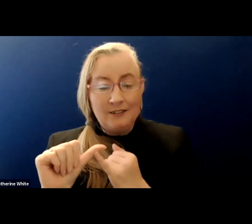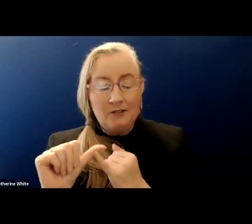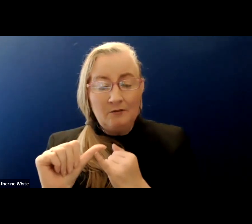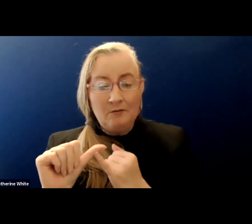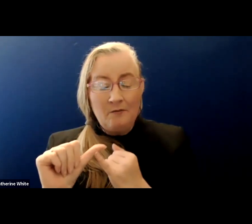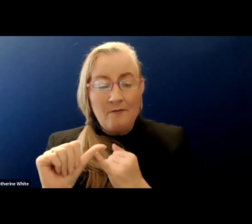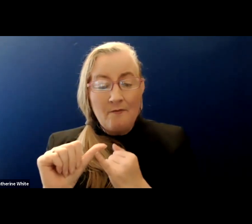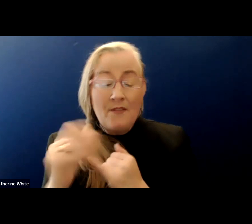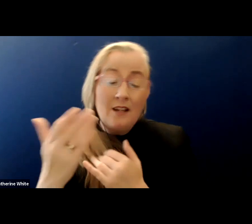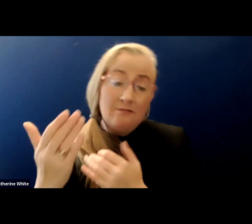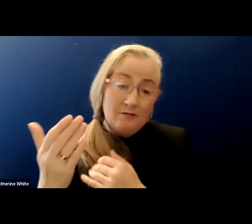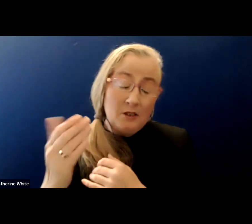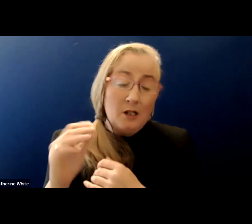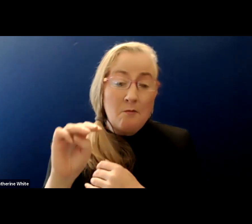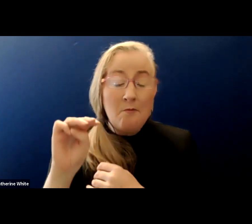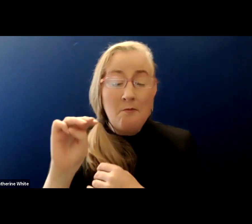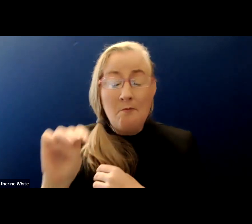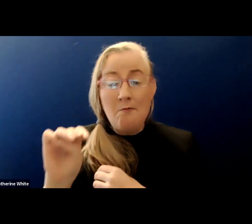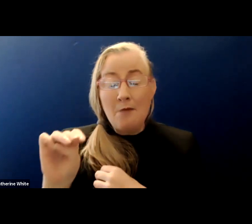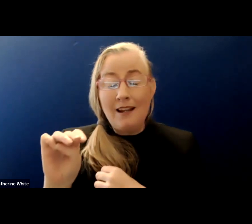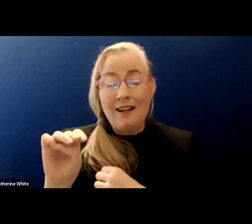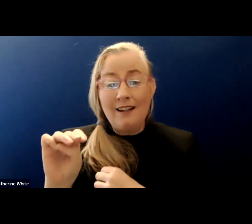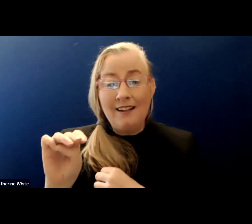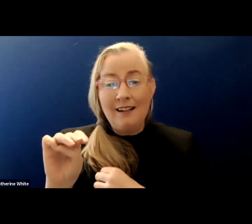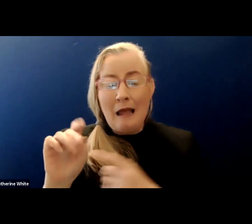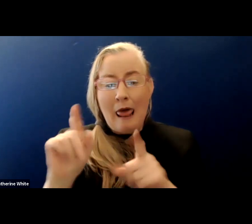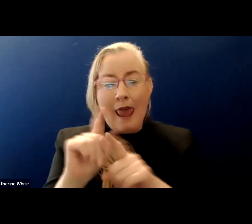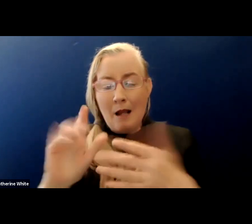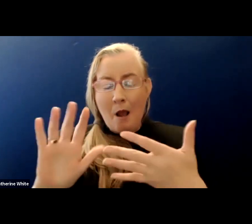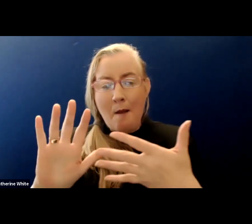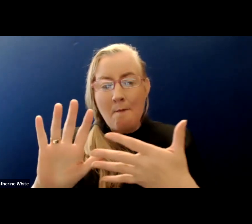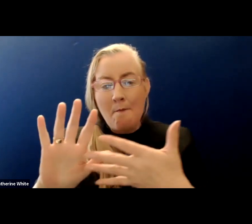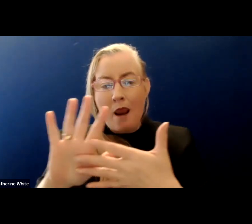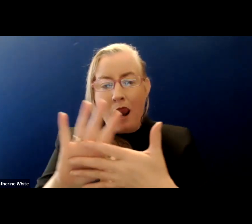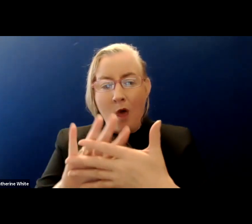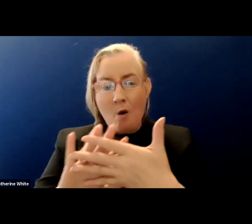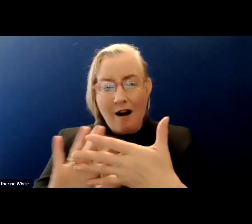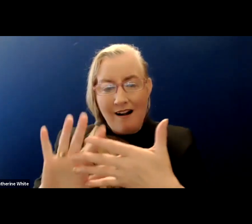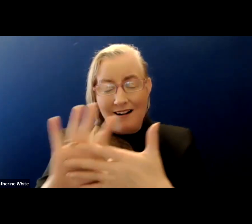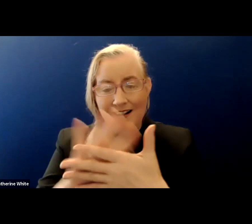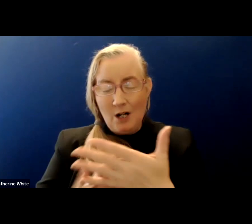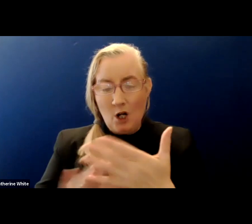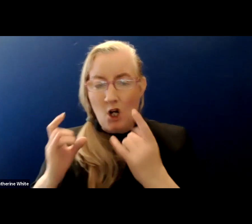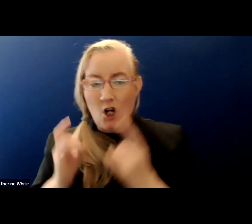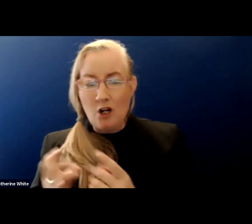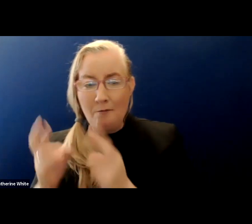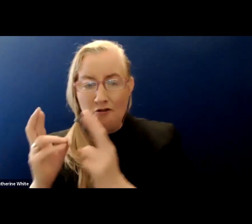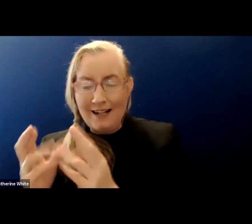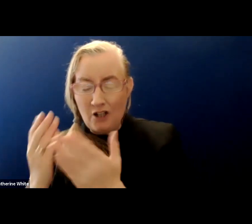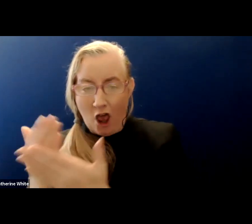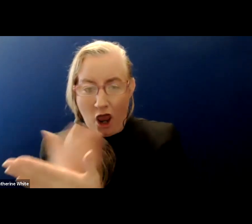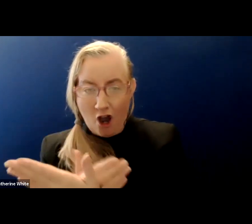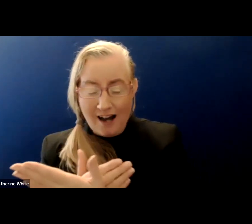really it's the fact that this blurring between the ad bellum and human rights law, and it has